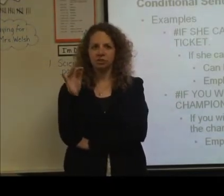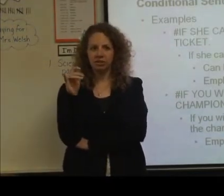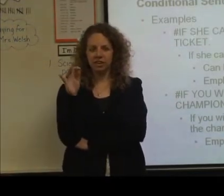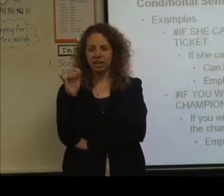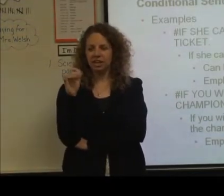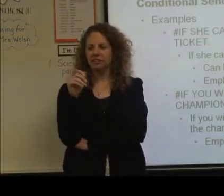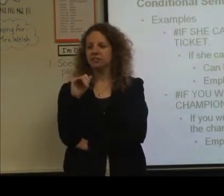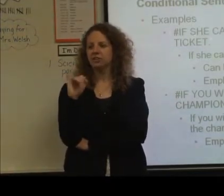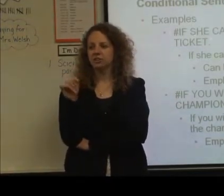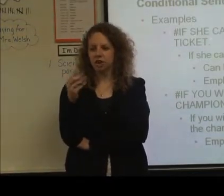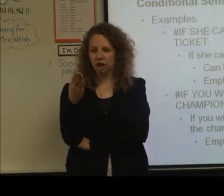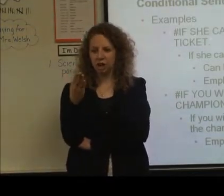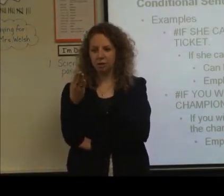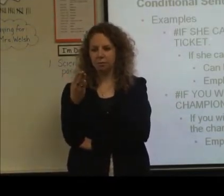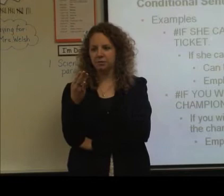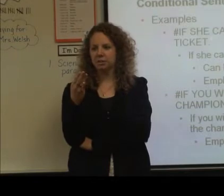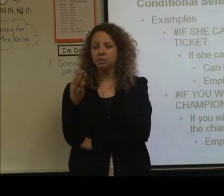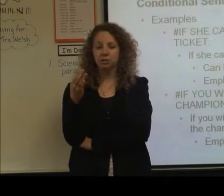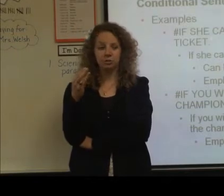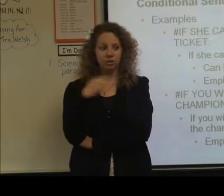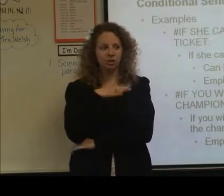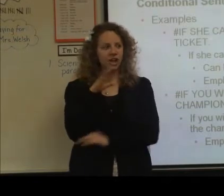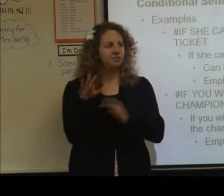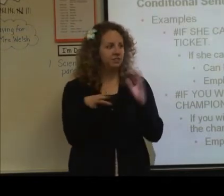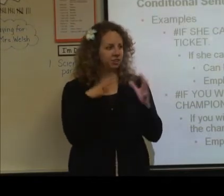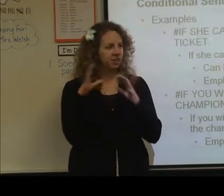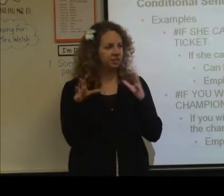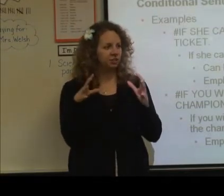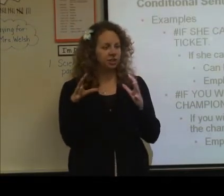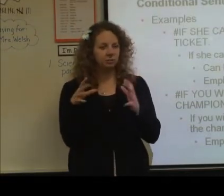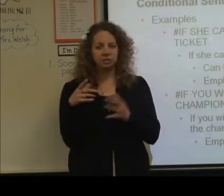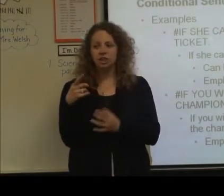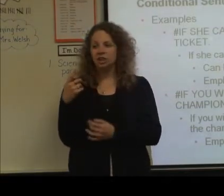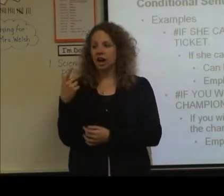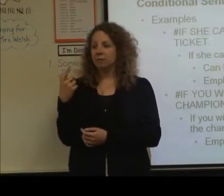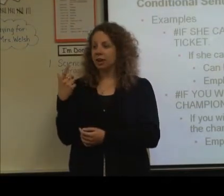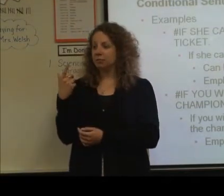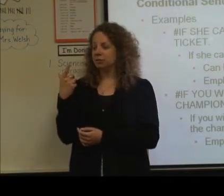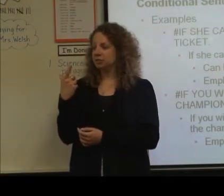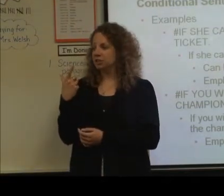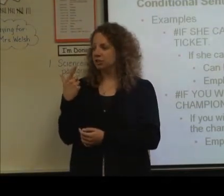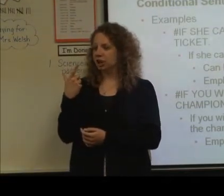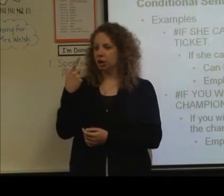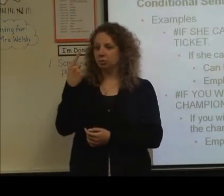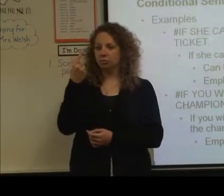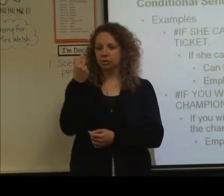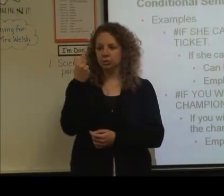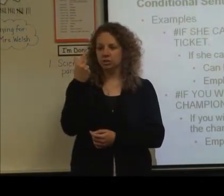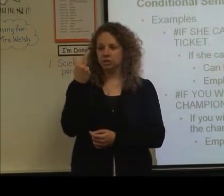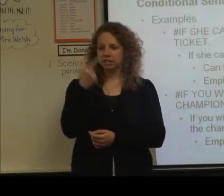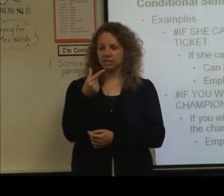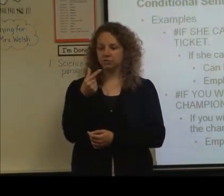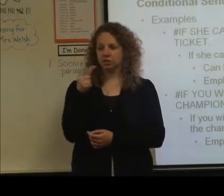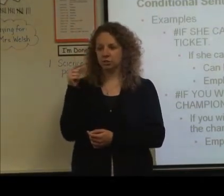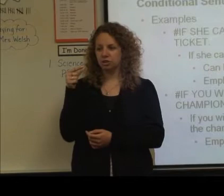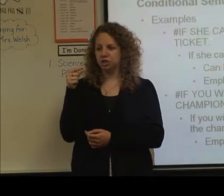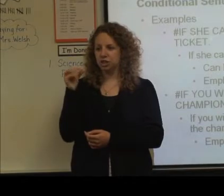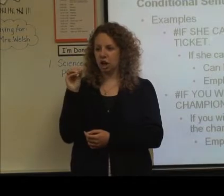you have the if, job. So there's a lot of different lexicalized ones. The other one you'll see is go. So it's, instead of just going